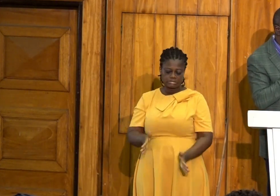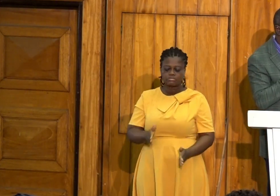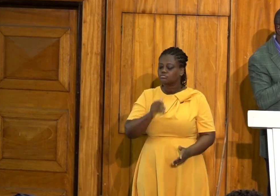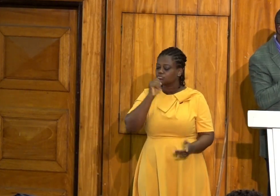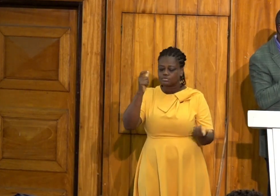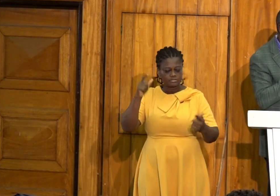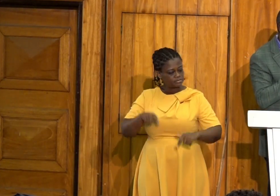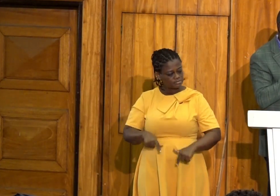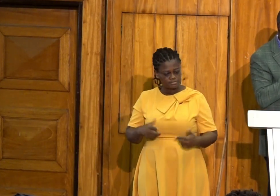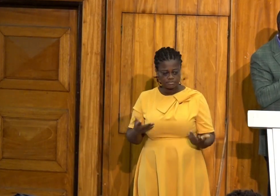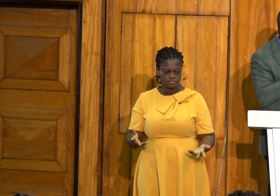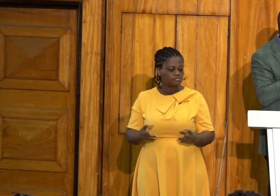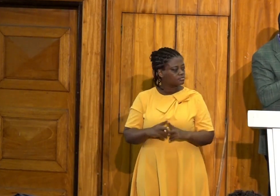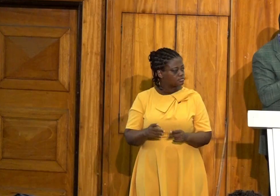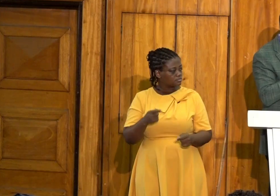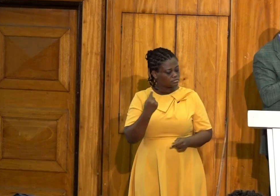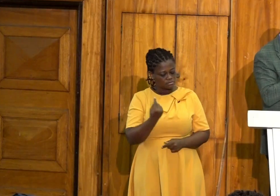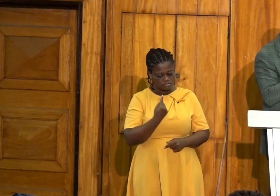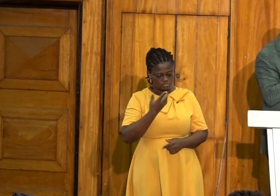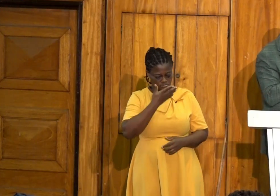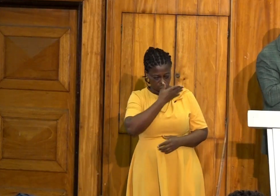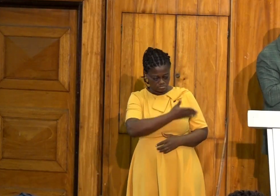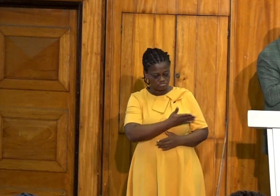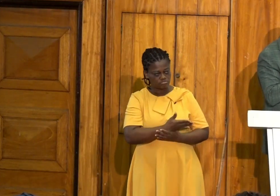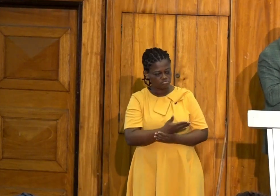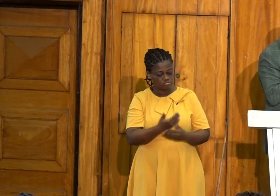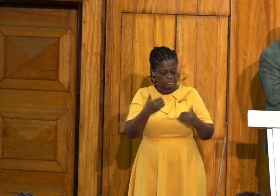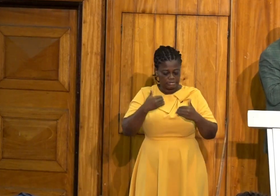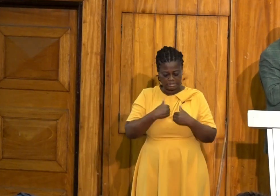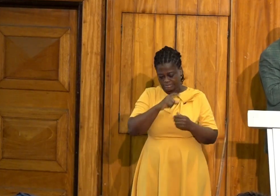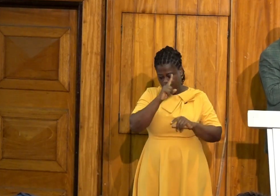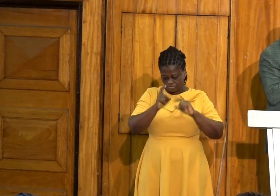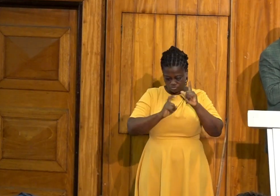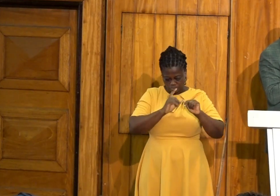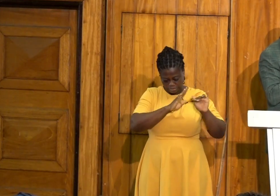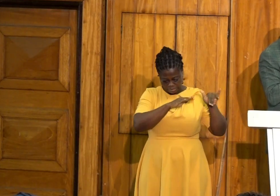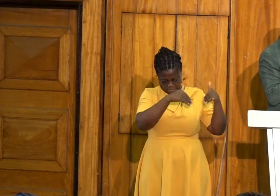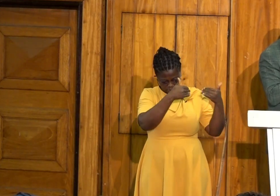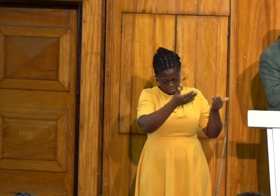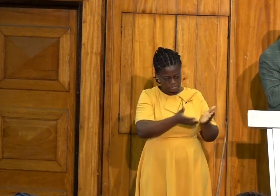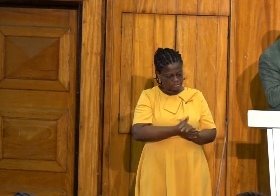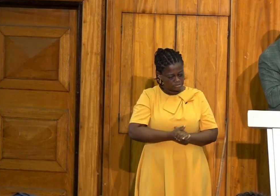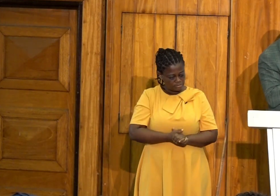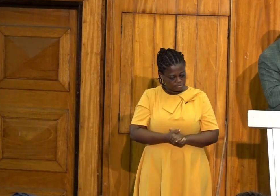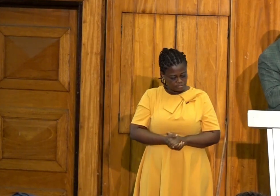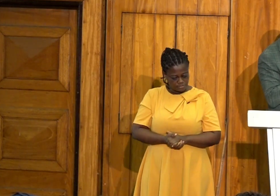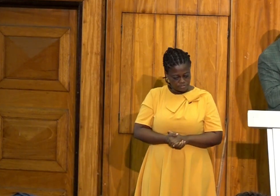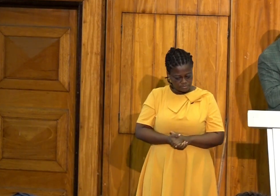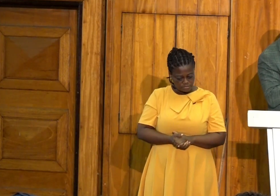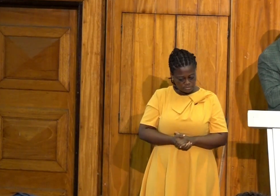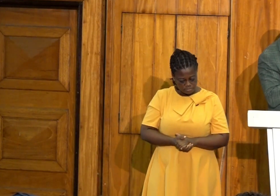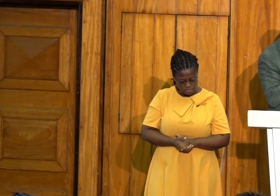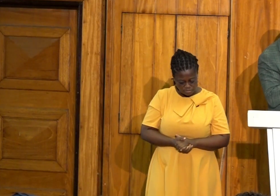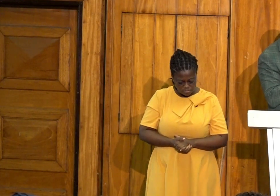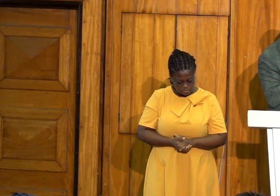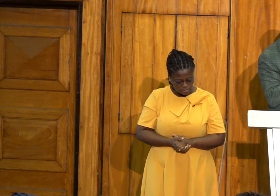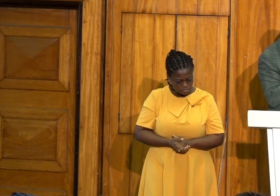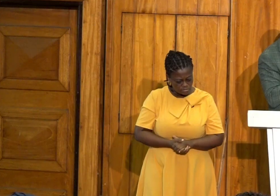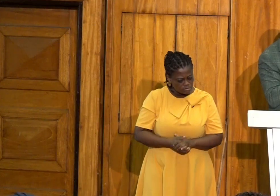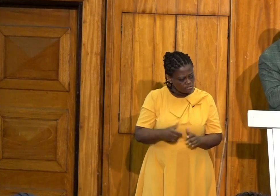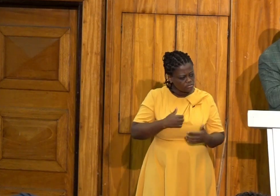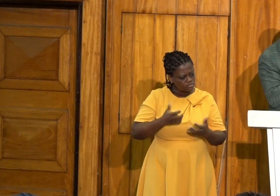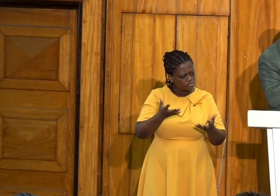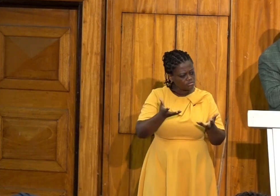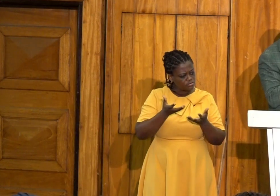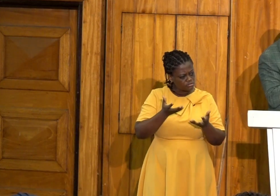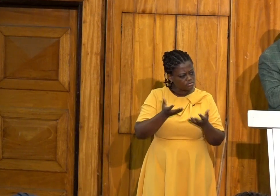going to come in. The first question I have for Sandra, I have not understood how those who